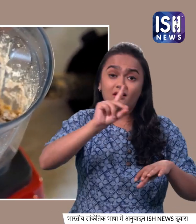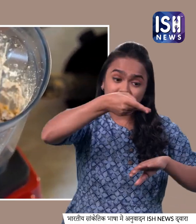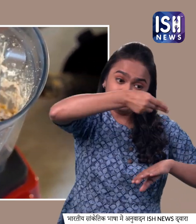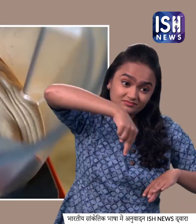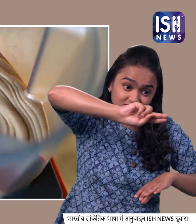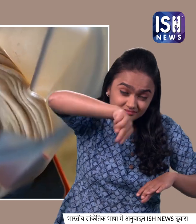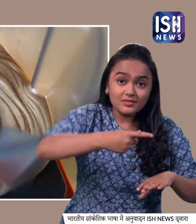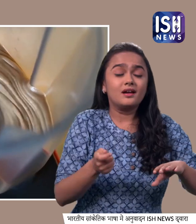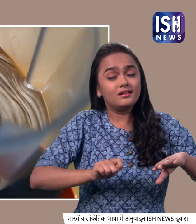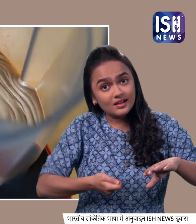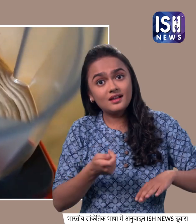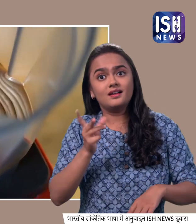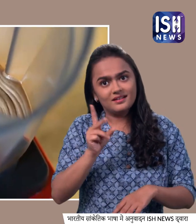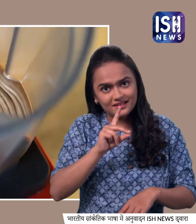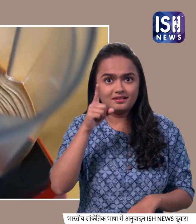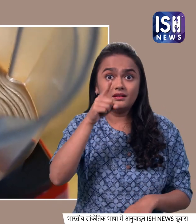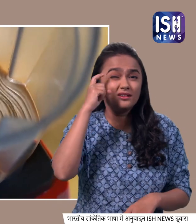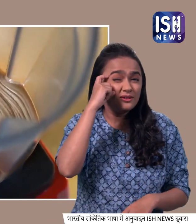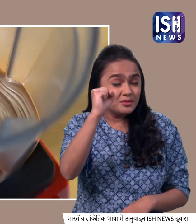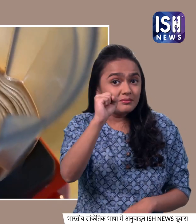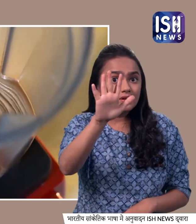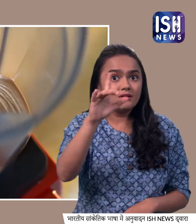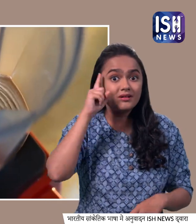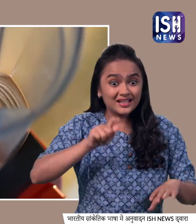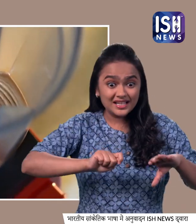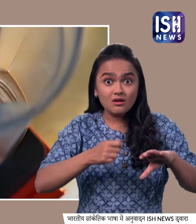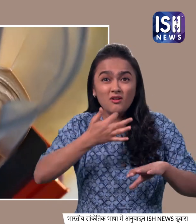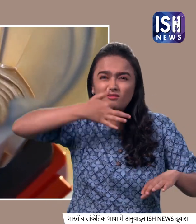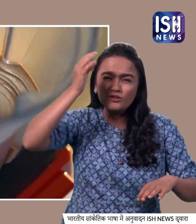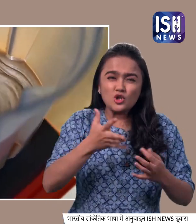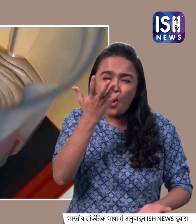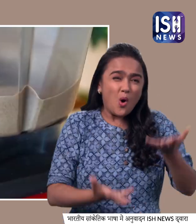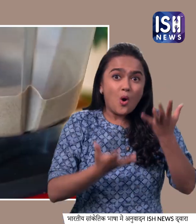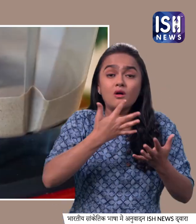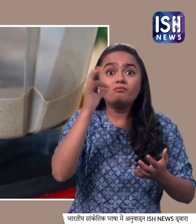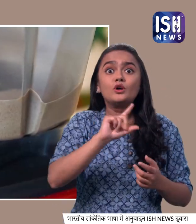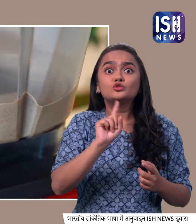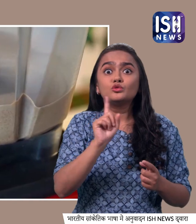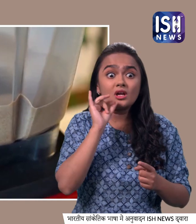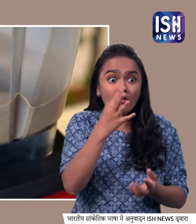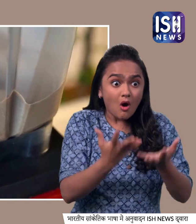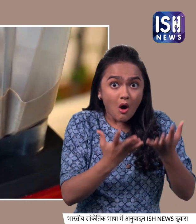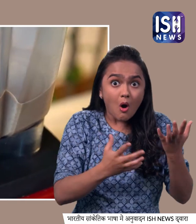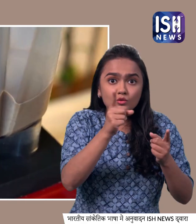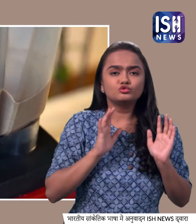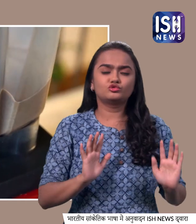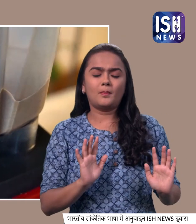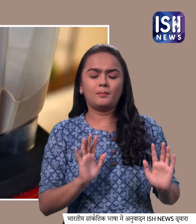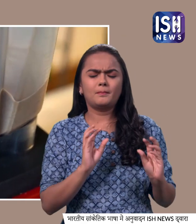And then blend it. Remember, it never be very hot. If it is leave little while.